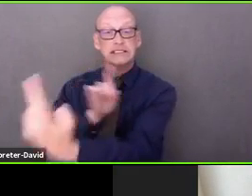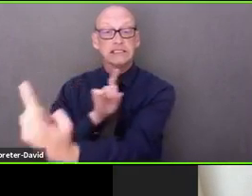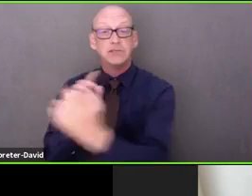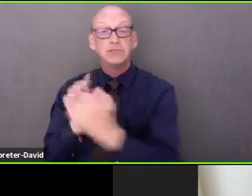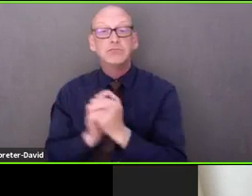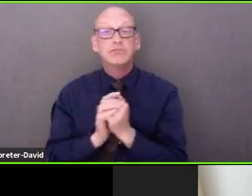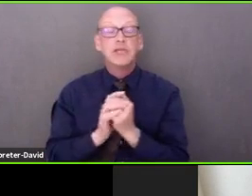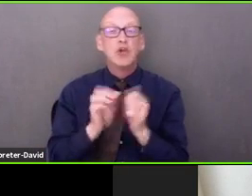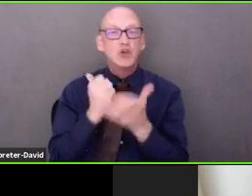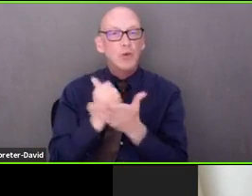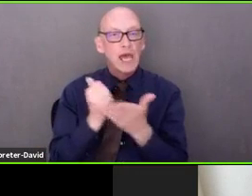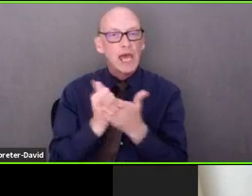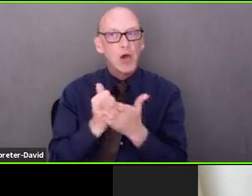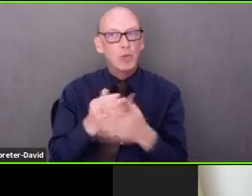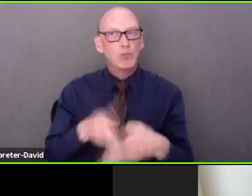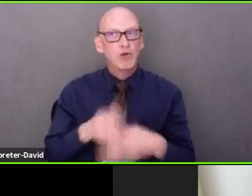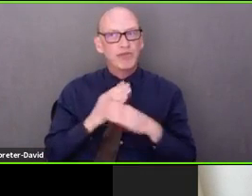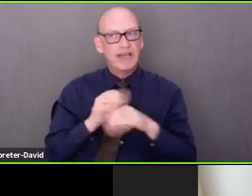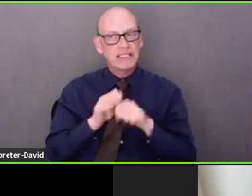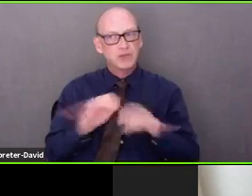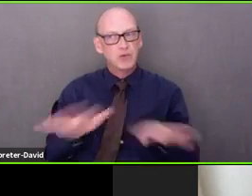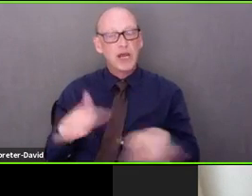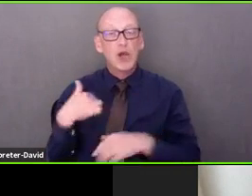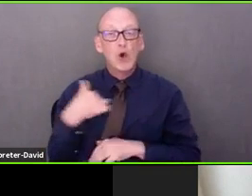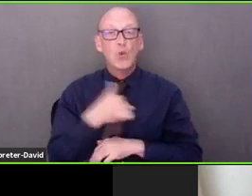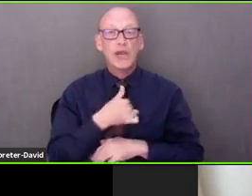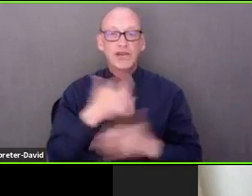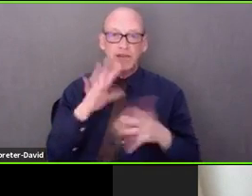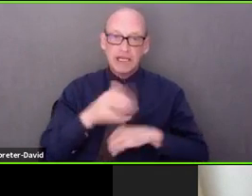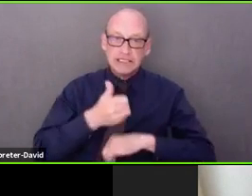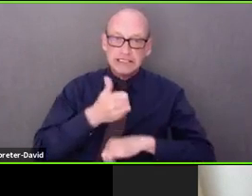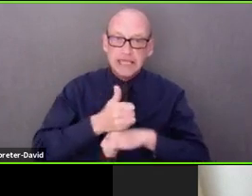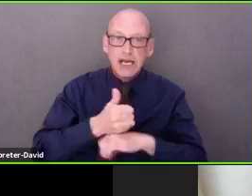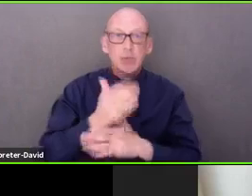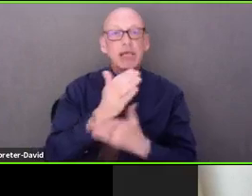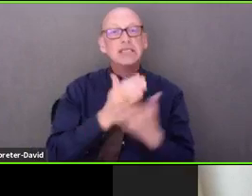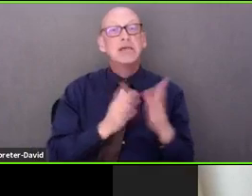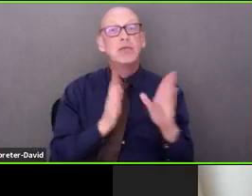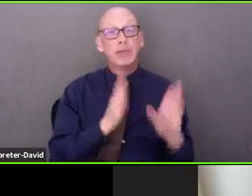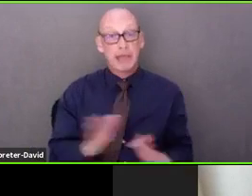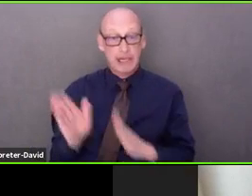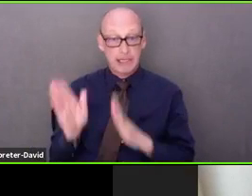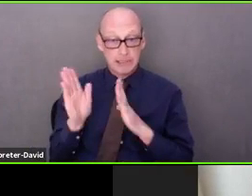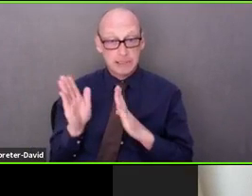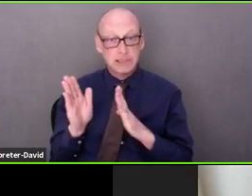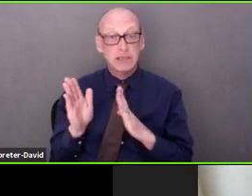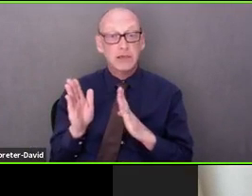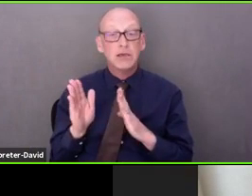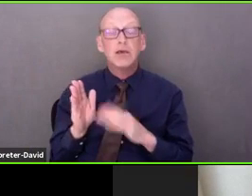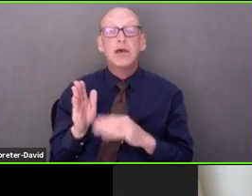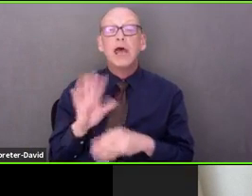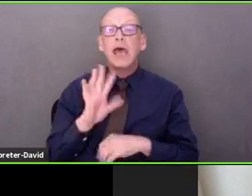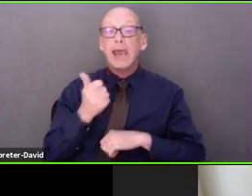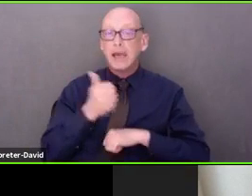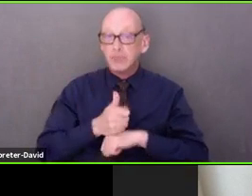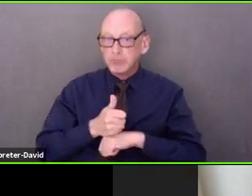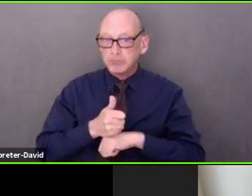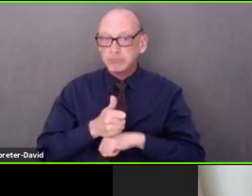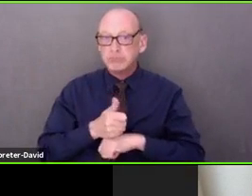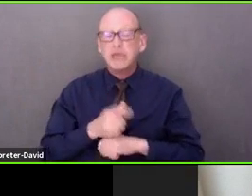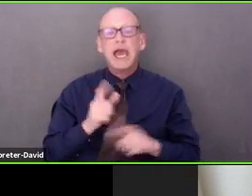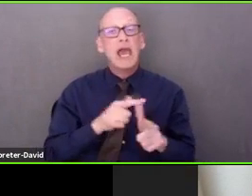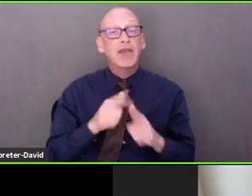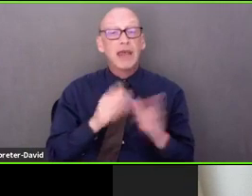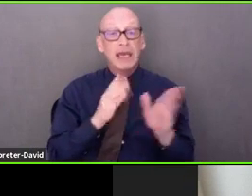of COVID. And so we have organized some plans and have implemented them so that individuals